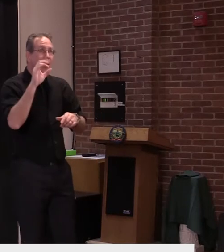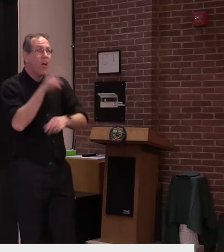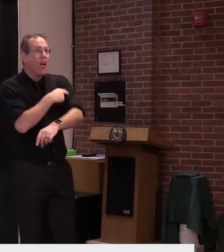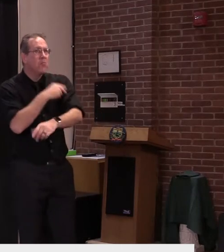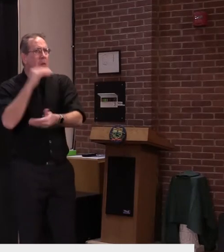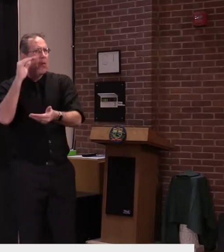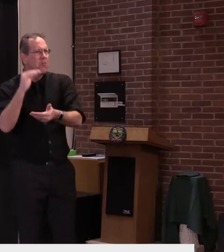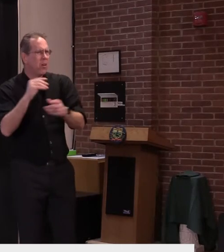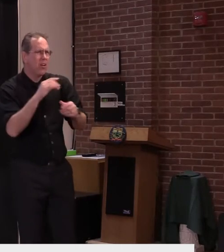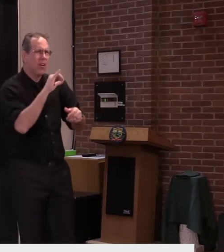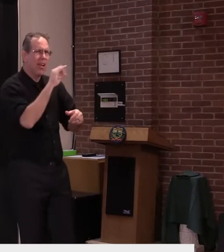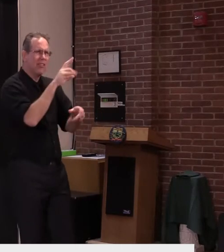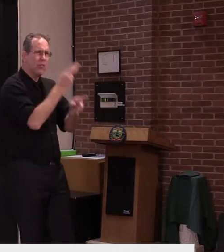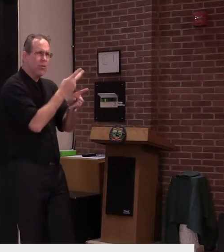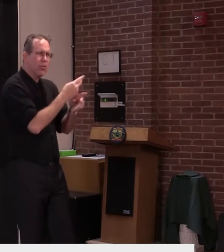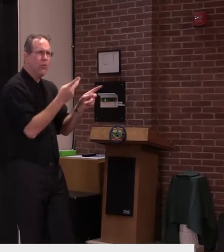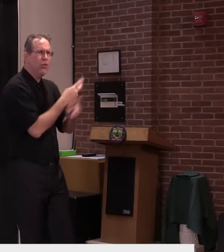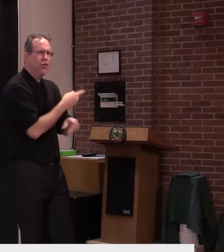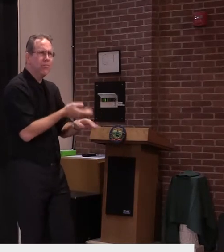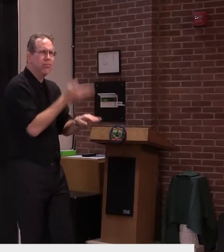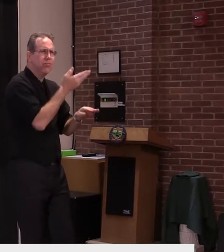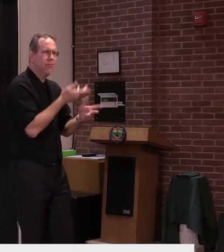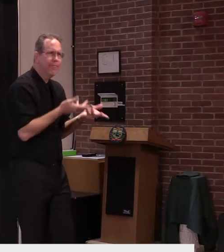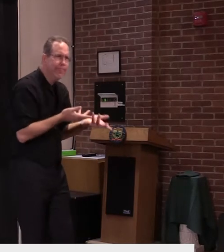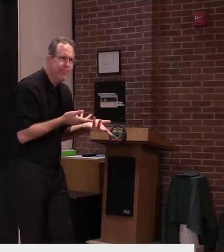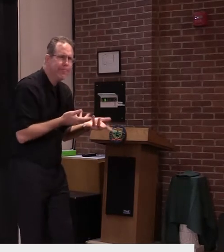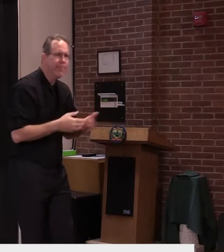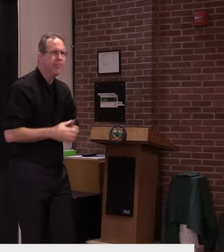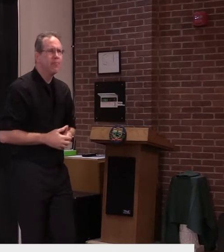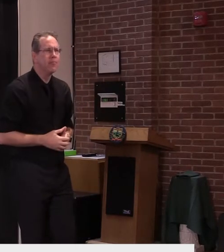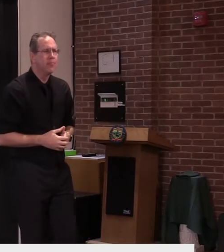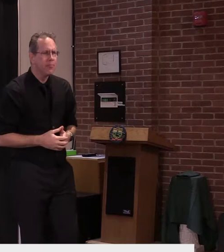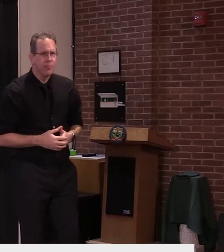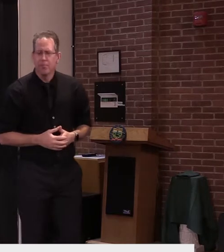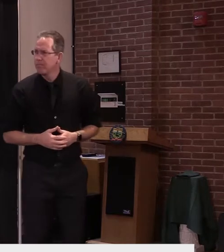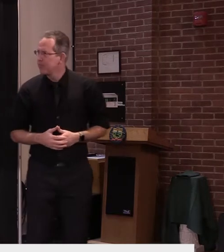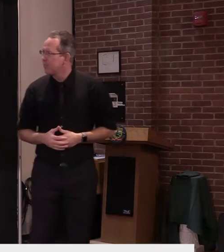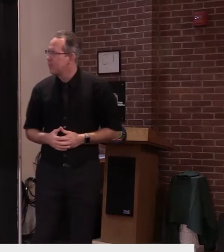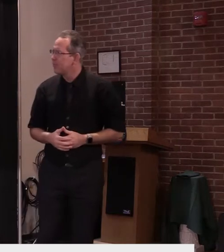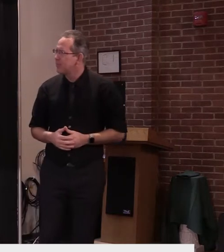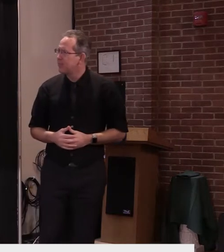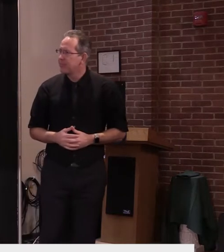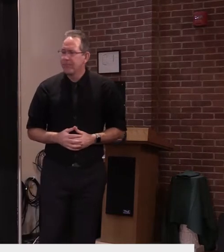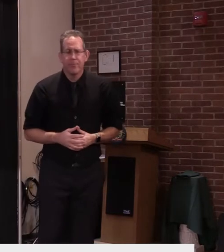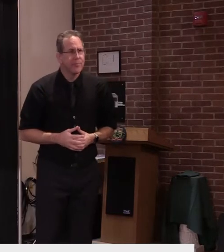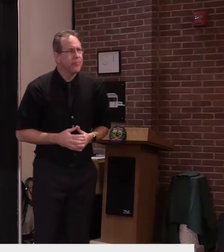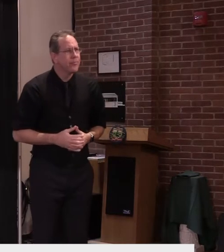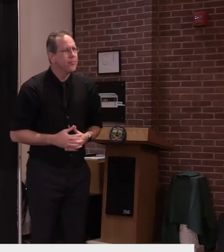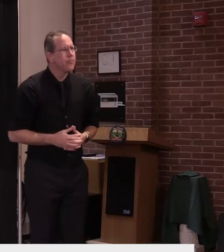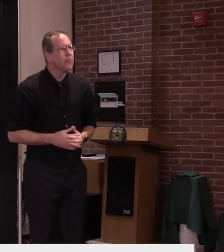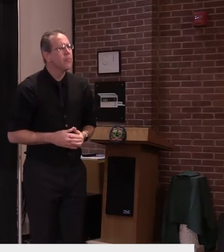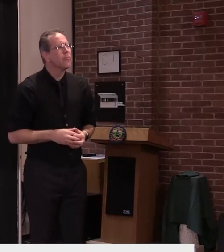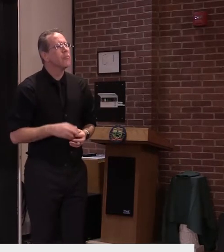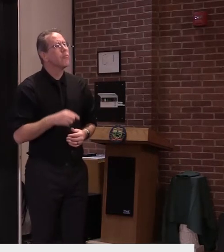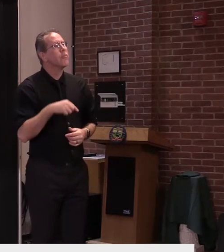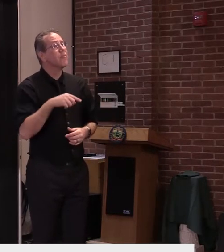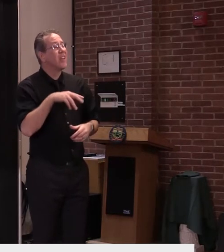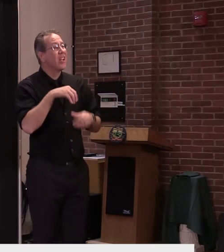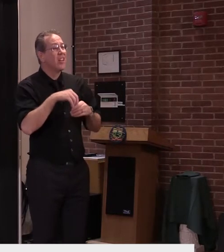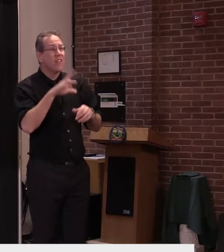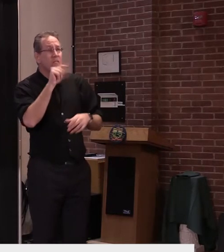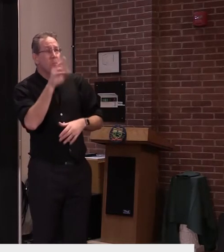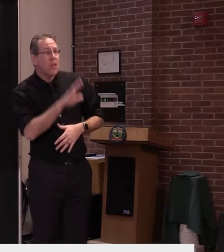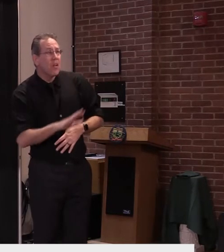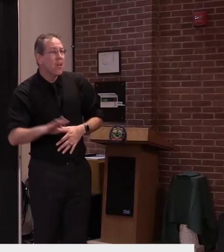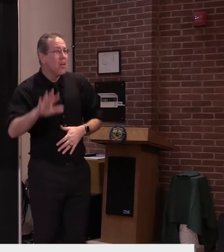continuing to show. Also, jurisdictions that have had really high booster uptake have seemed to be able to keep the most severe illness, like ICUs and